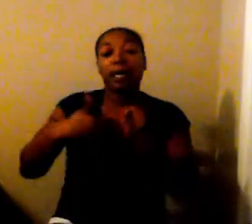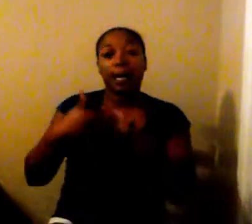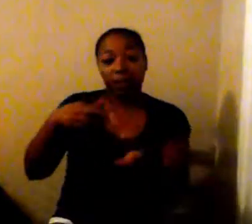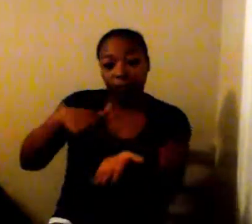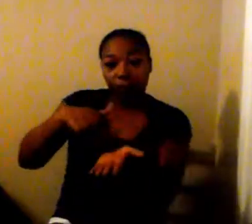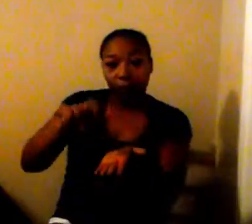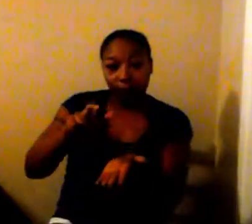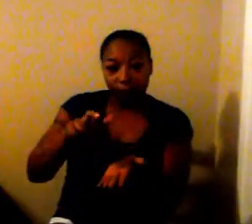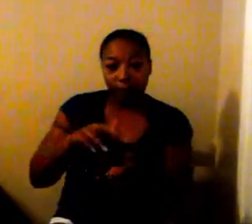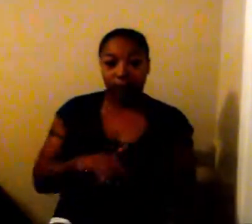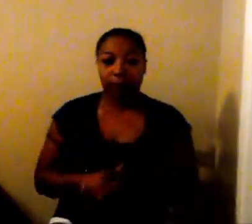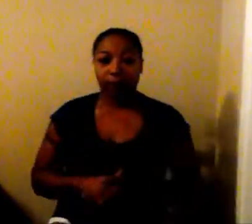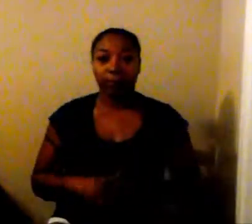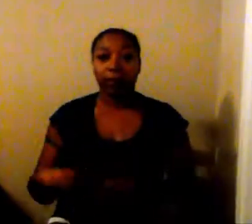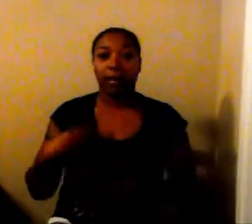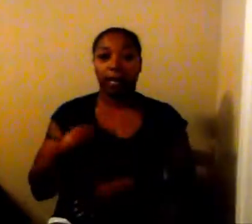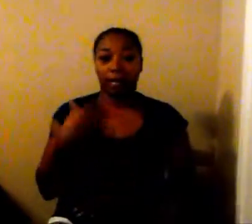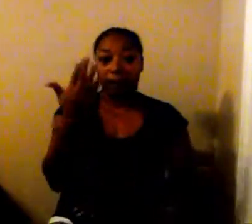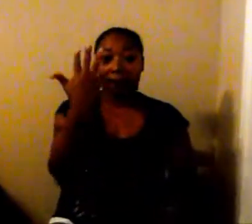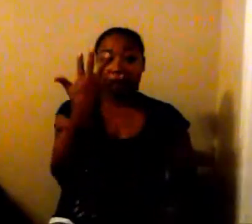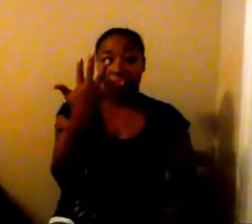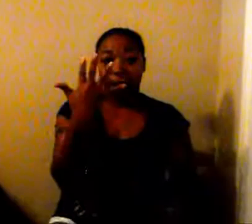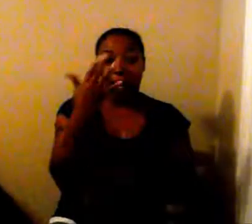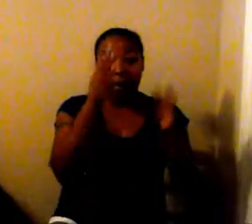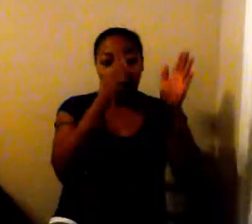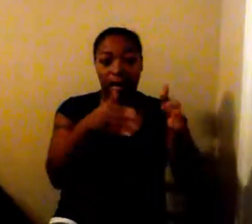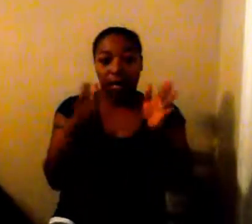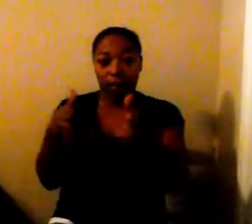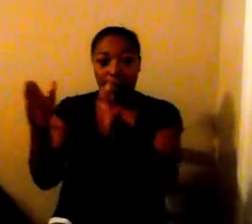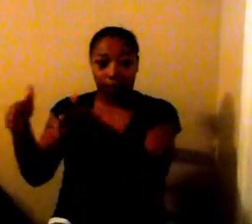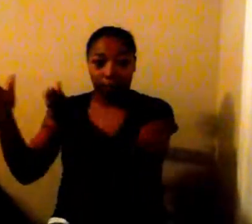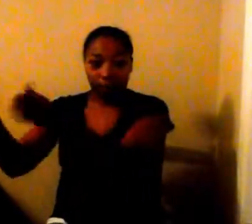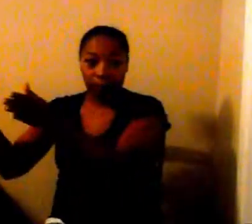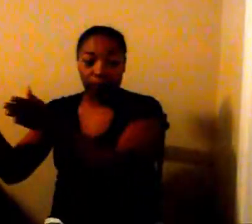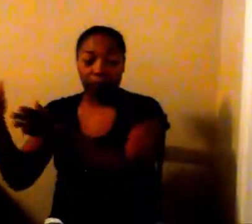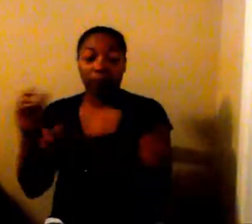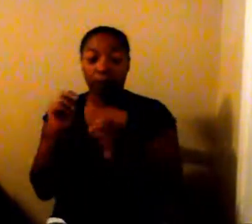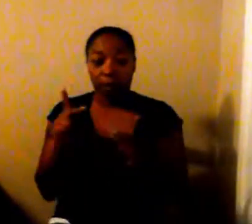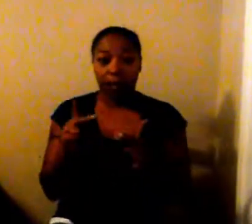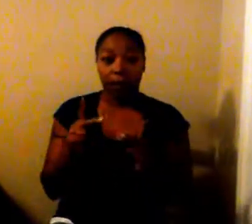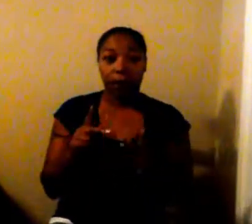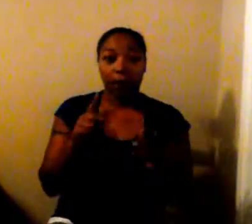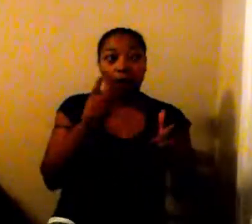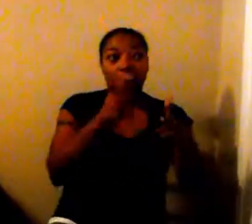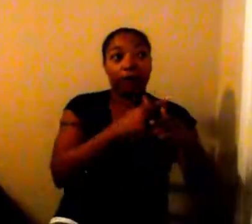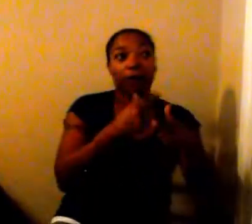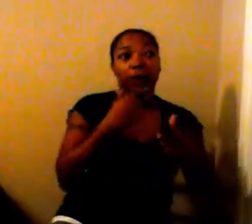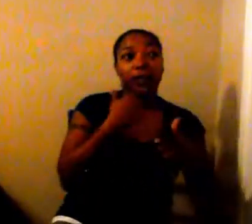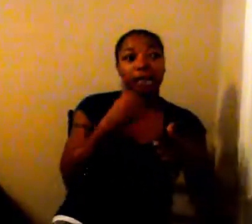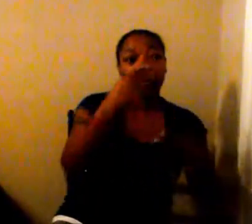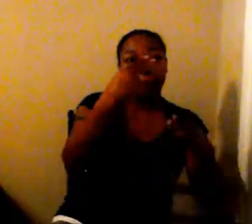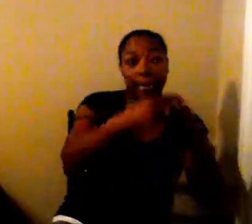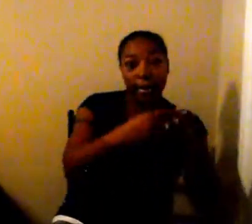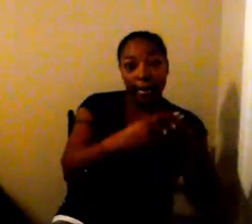next is the references. It has 5 columns. Okay? First says